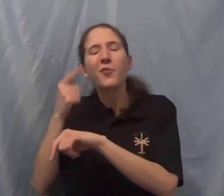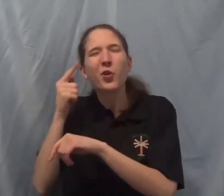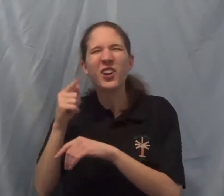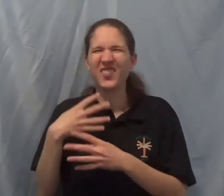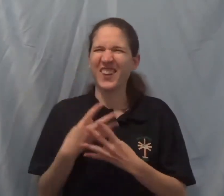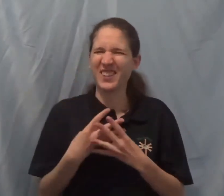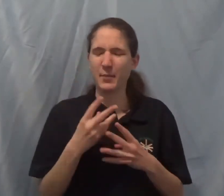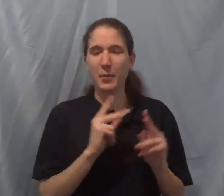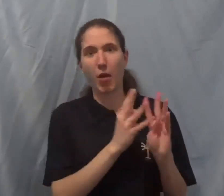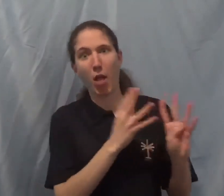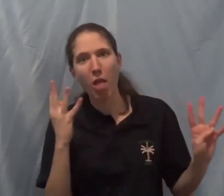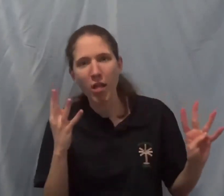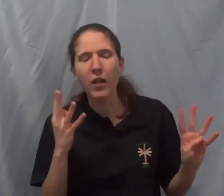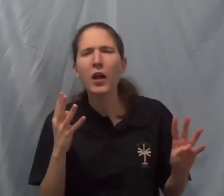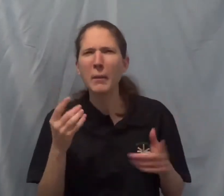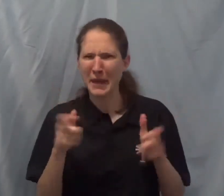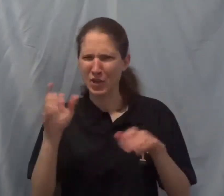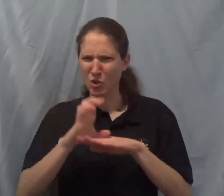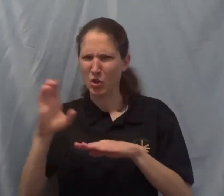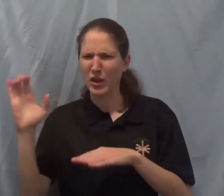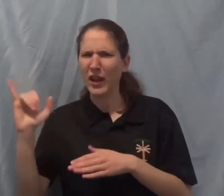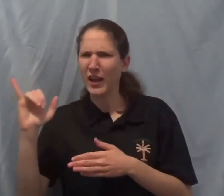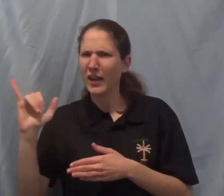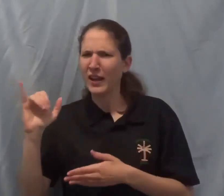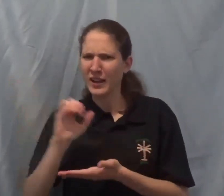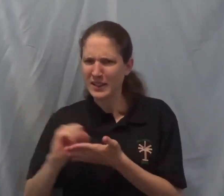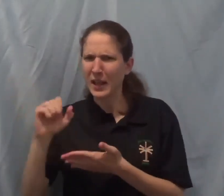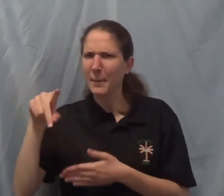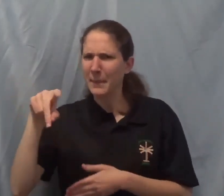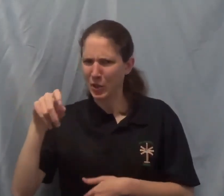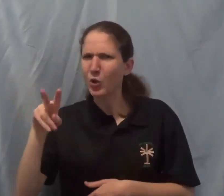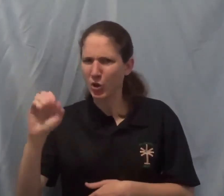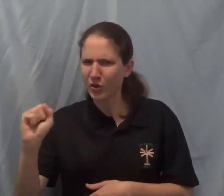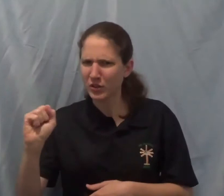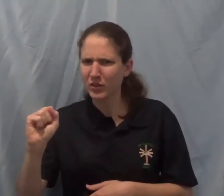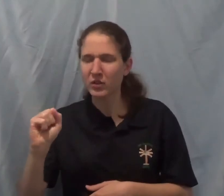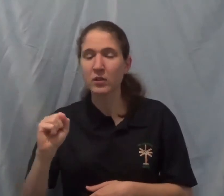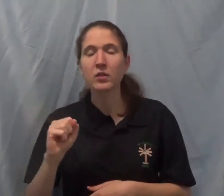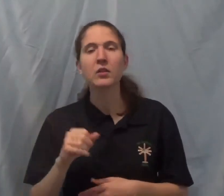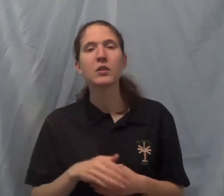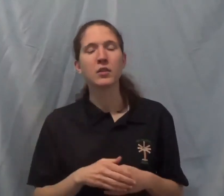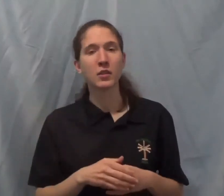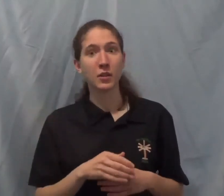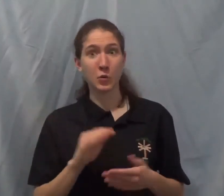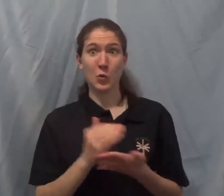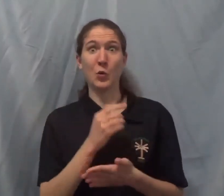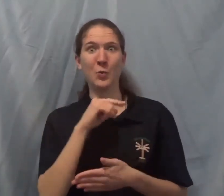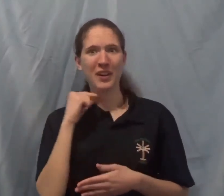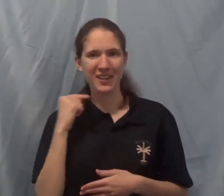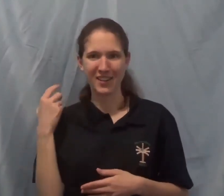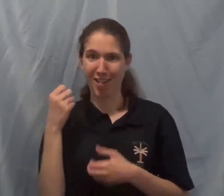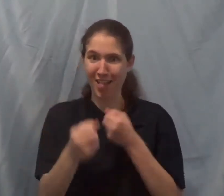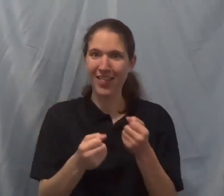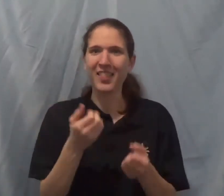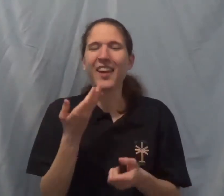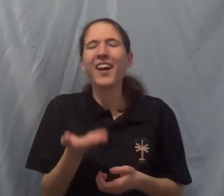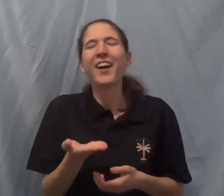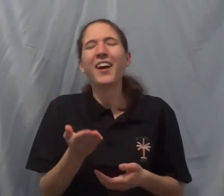that the reason you confessed your sins is because it's a little part of the penance you have to do. It's no fun to disclose your wrongdoing